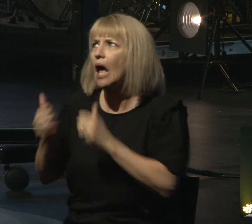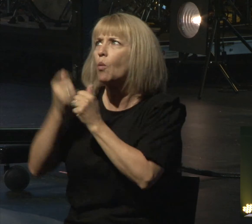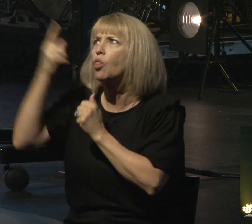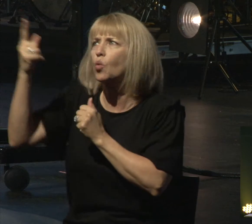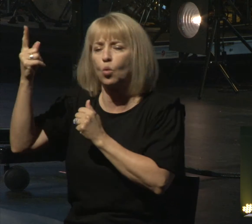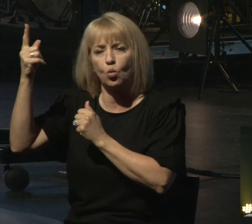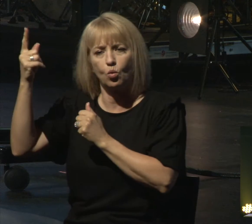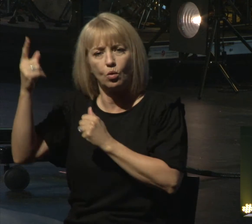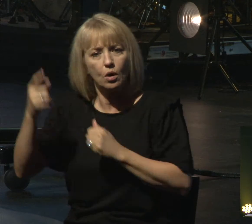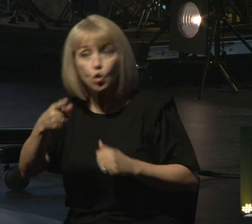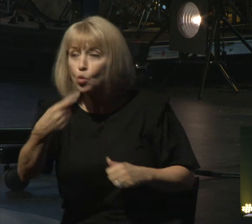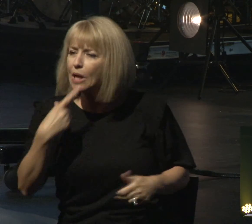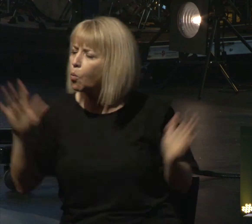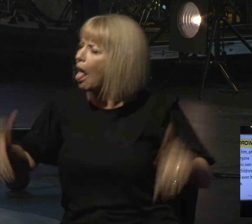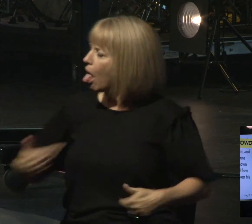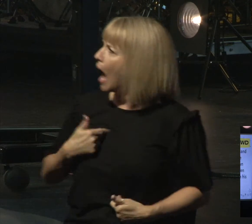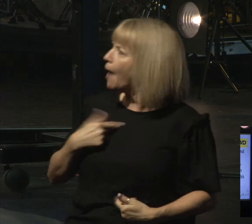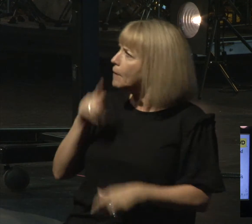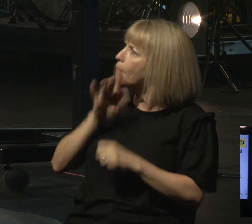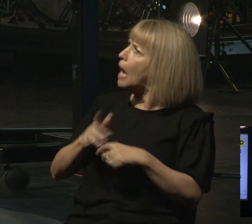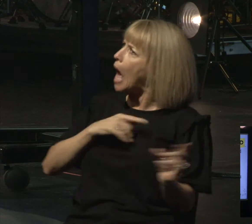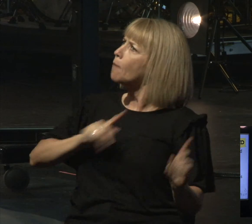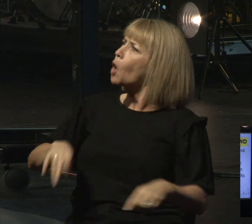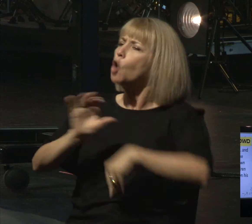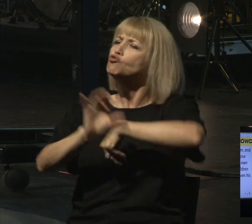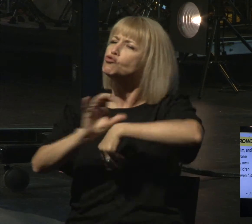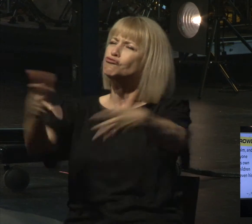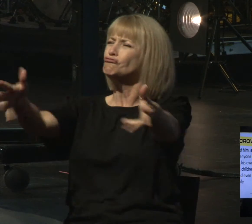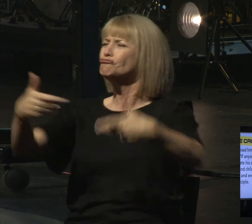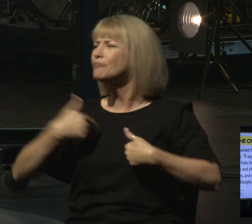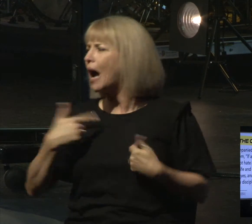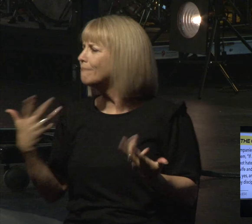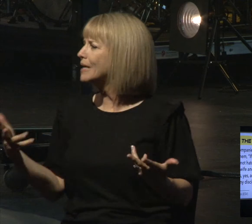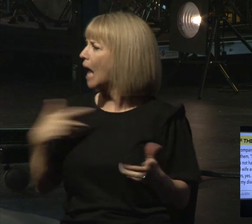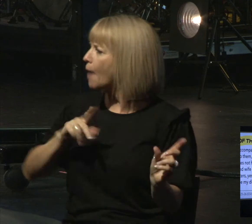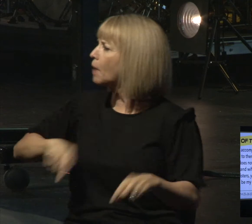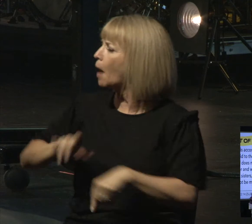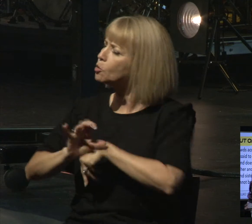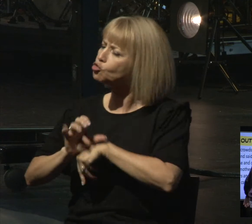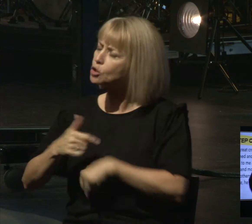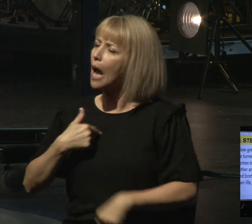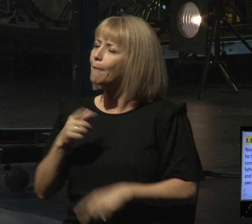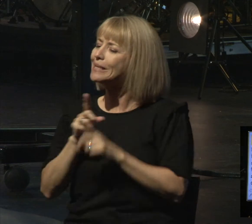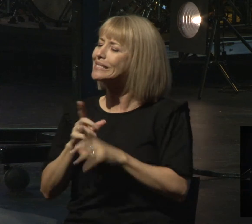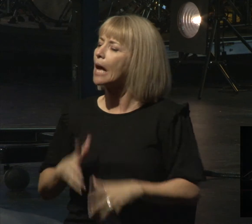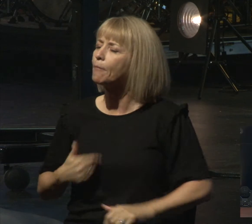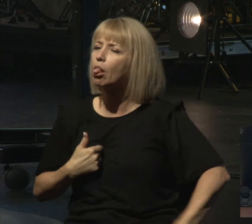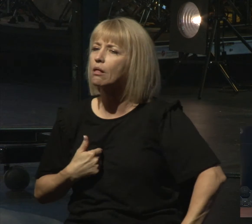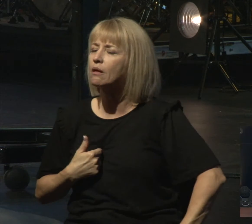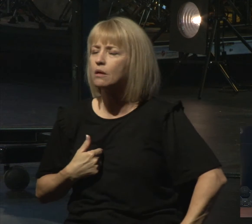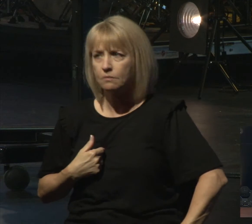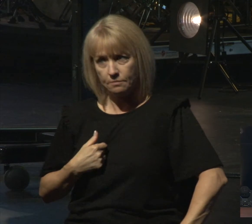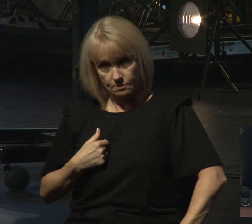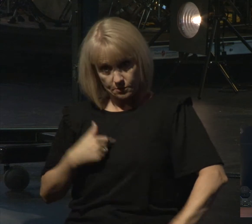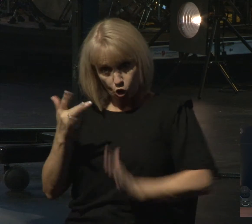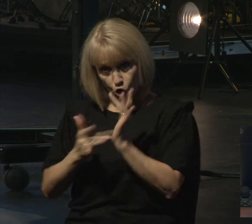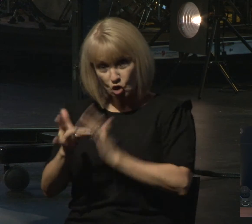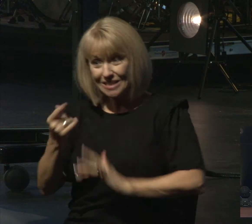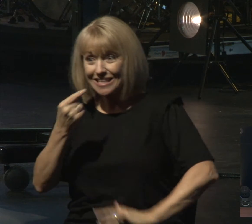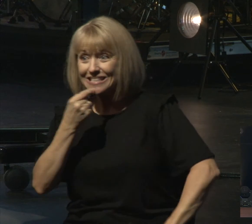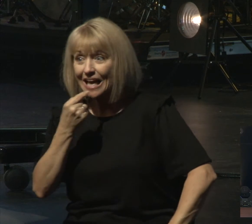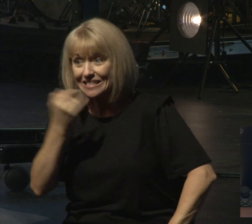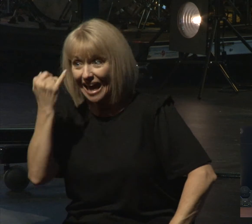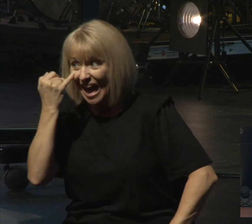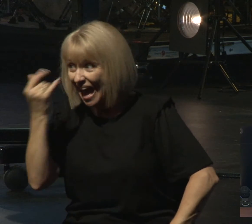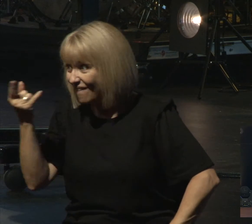we're at your church service, Jesus. How do we know that we're committed or we're a disciple? And essentially Jesus says this is how you know. If anyone comes to